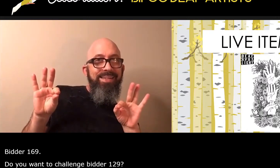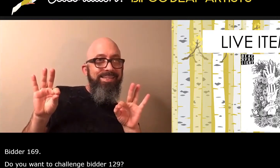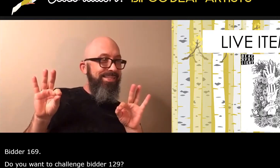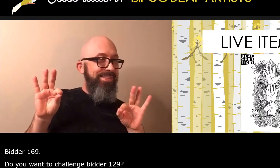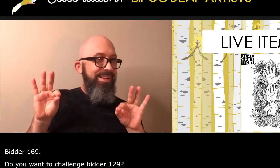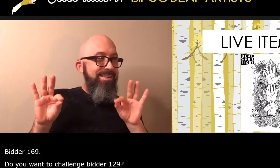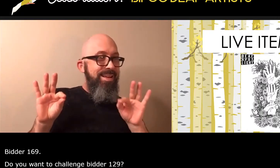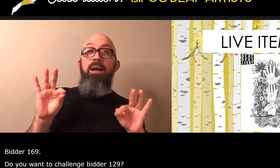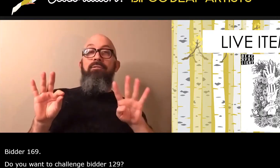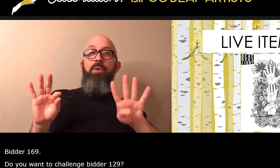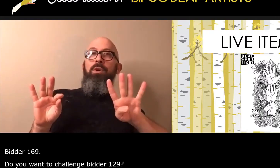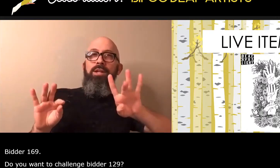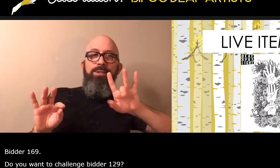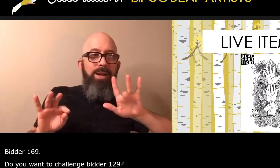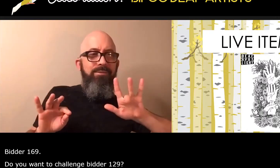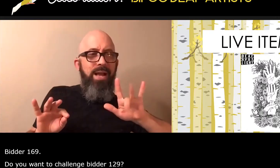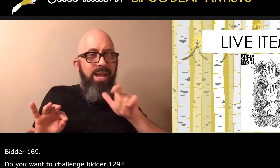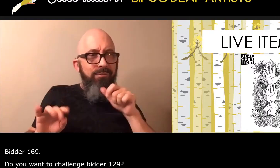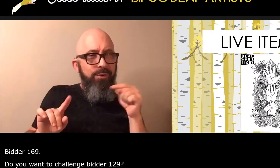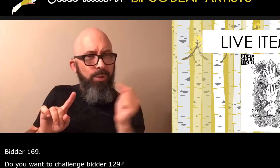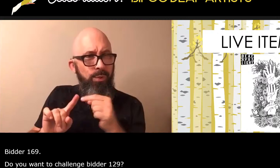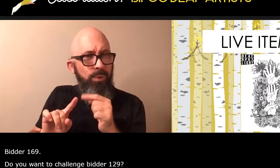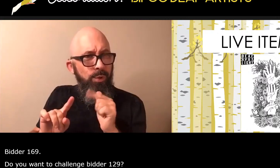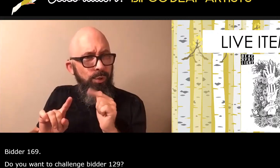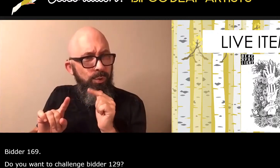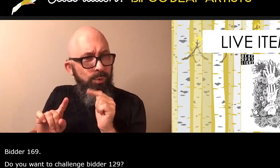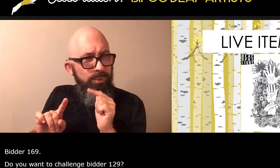169, 129.